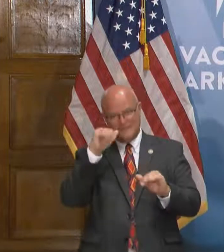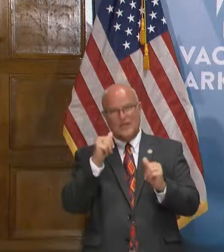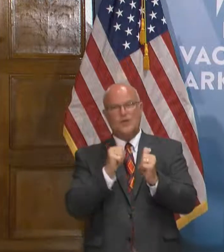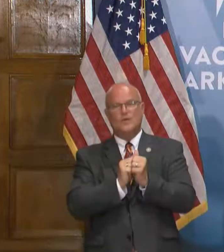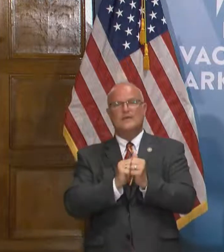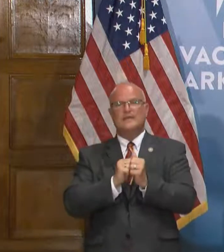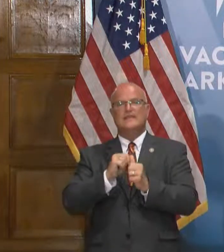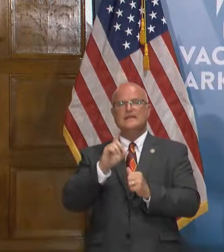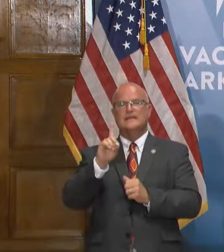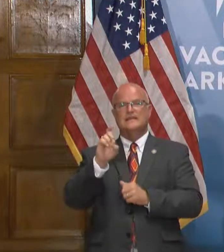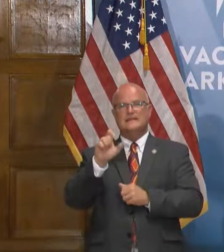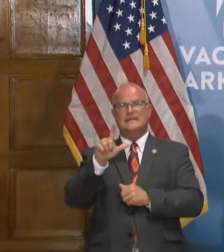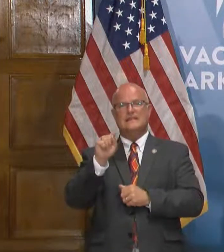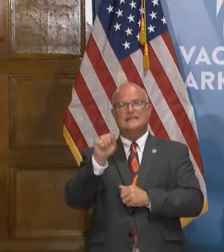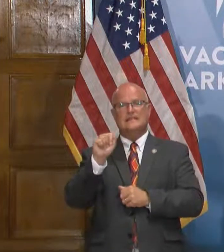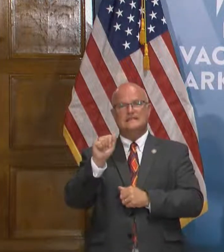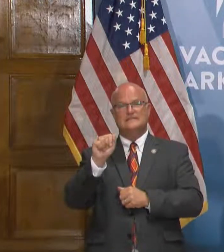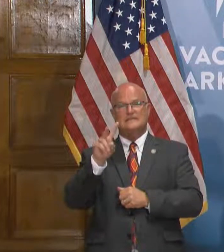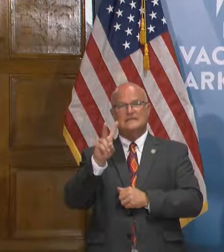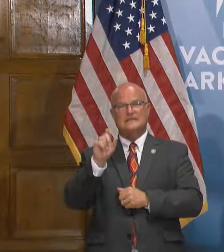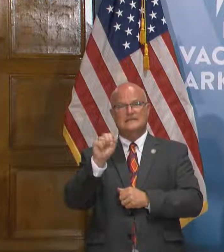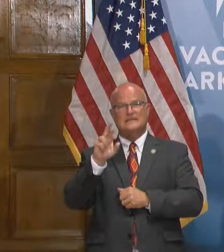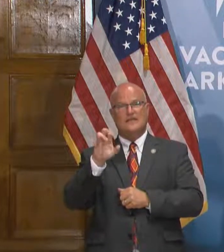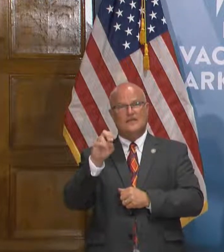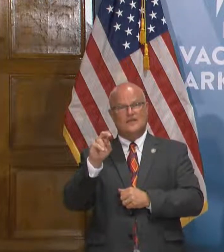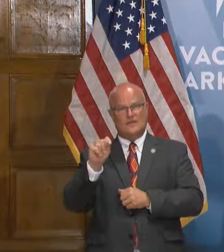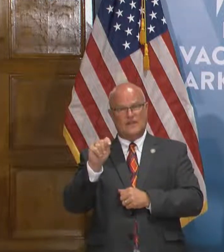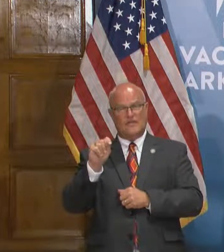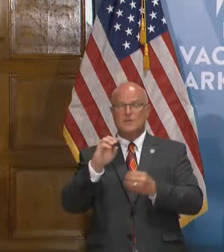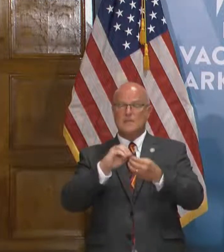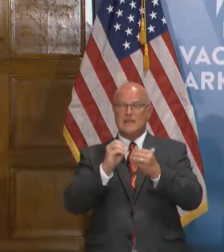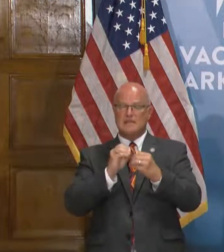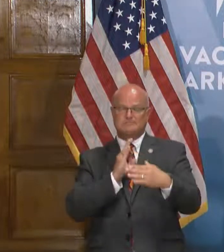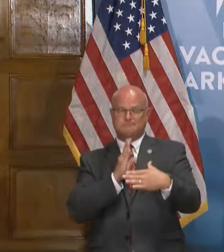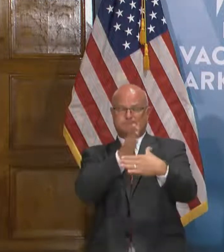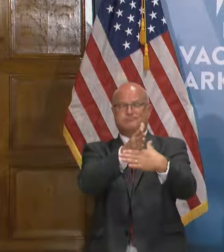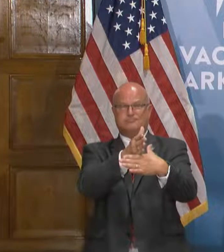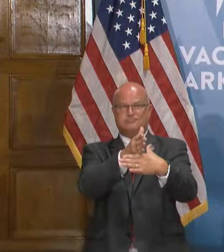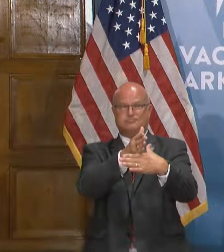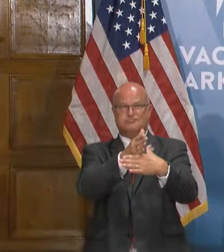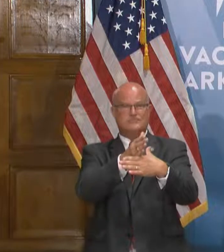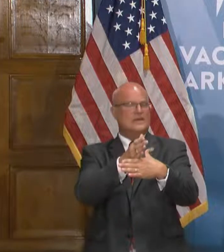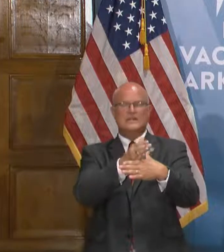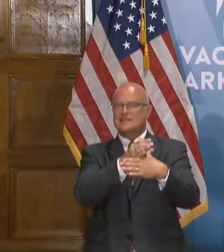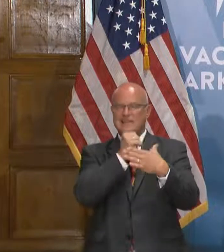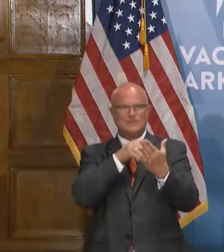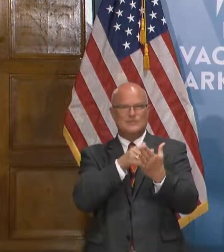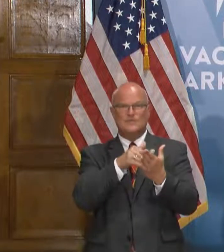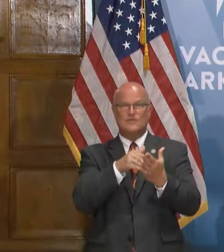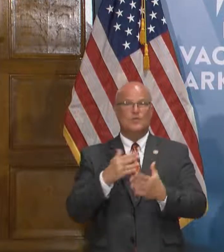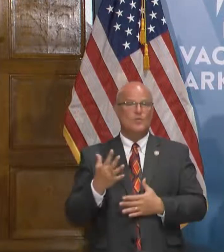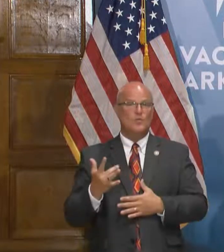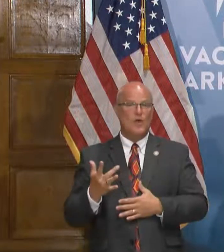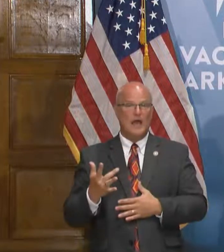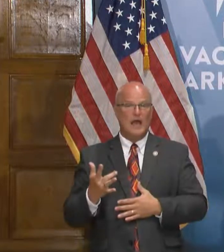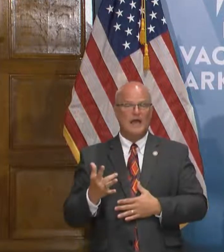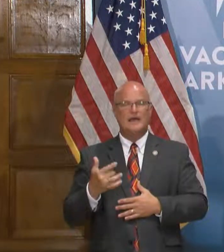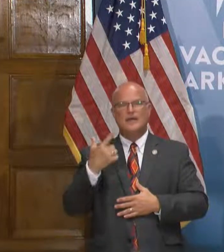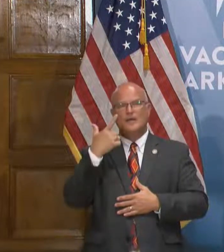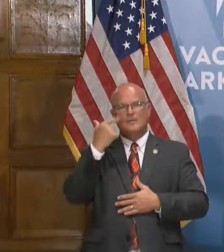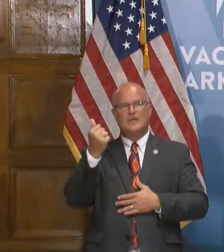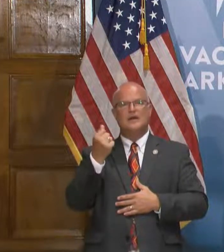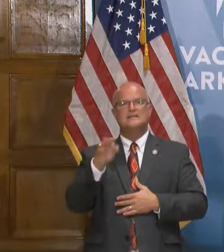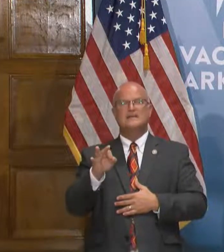the Delta variant. However, the number of interruptions has not been as frequent this year because of